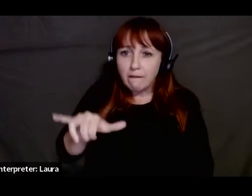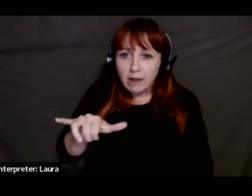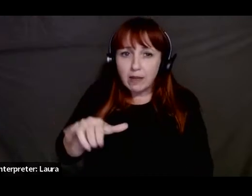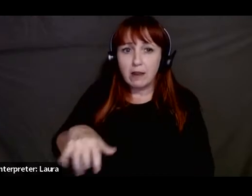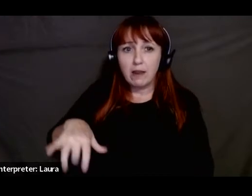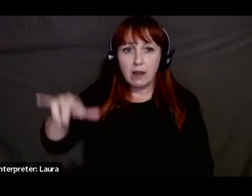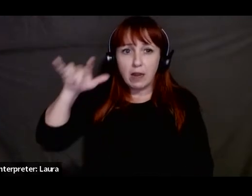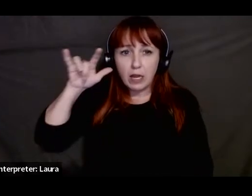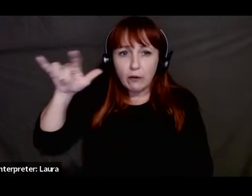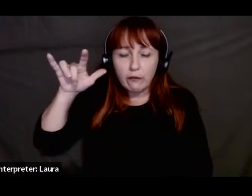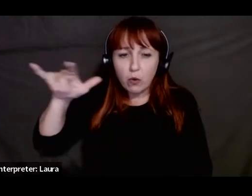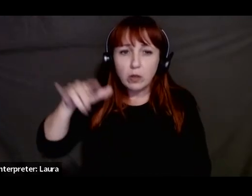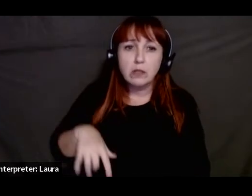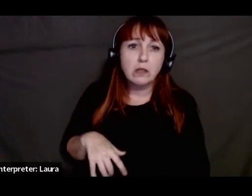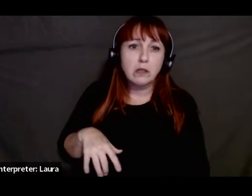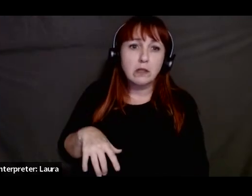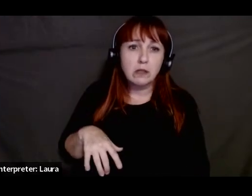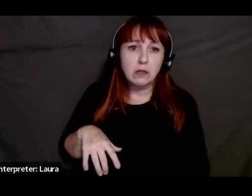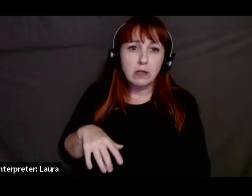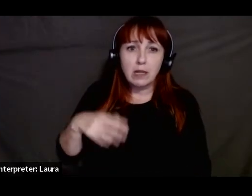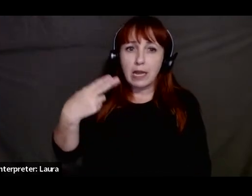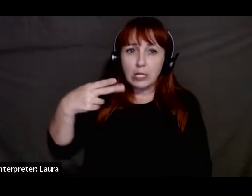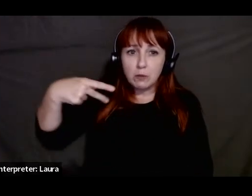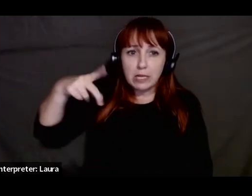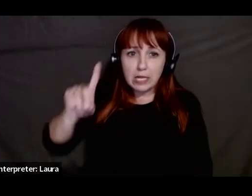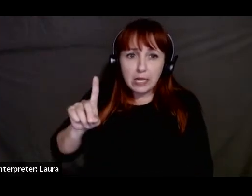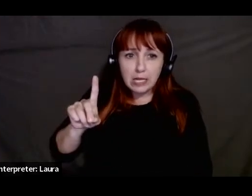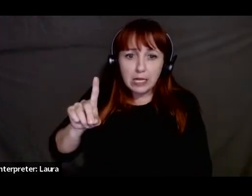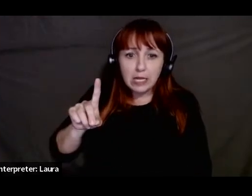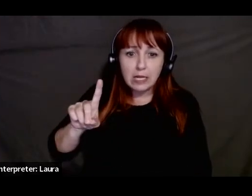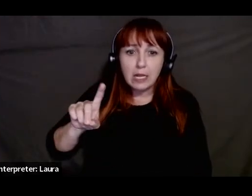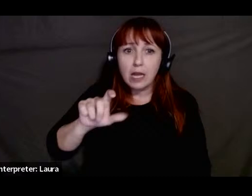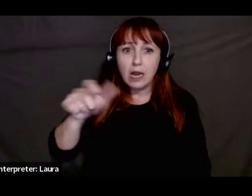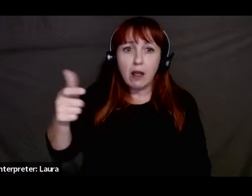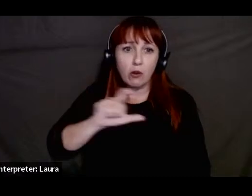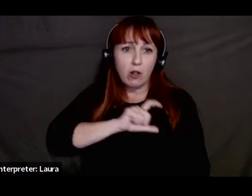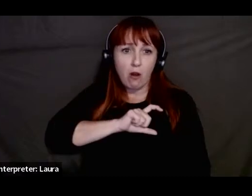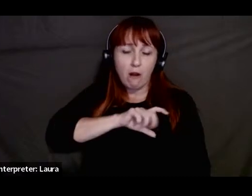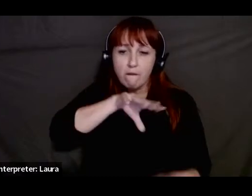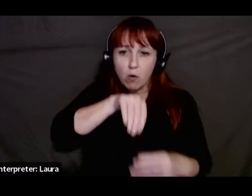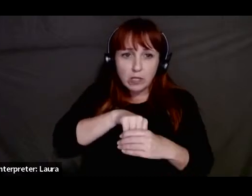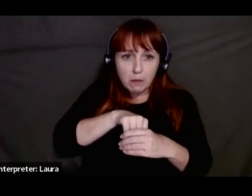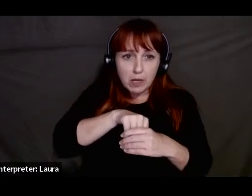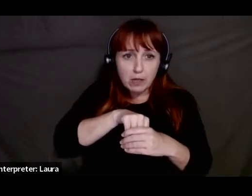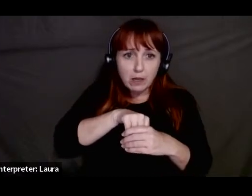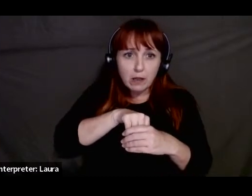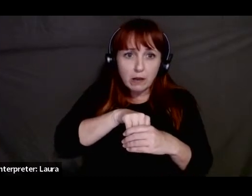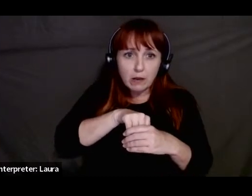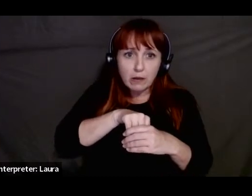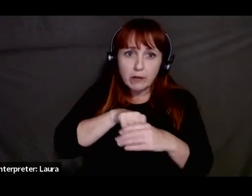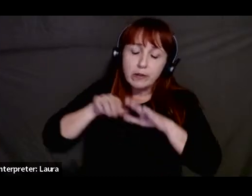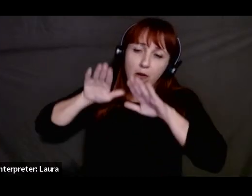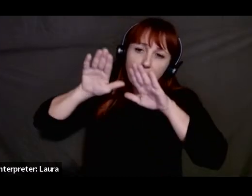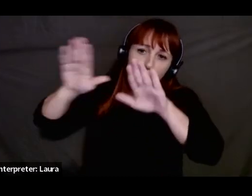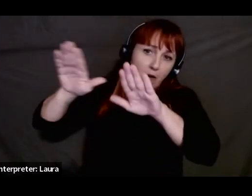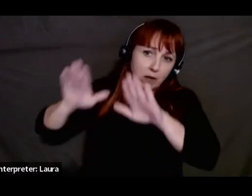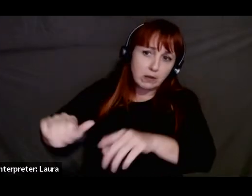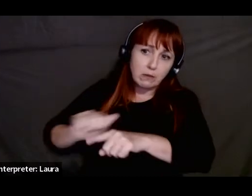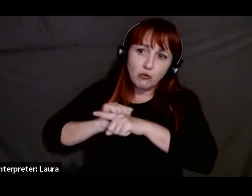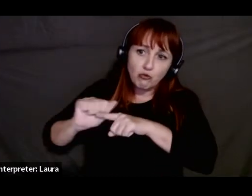Air Force, and HPD, and other law enforcement, the FBI, is awesome training for